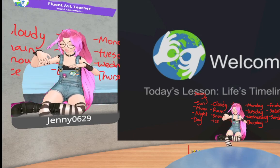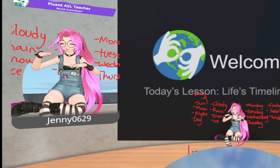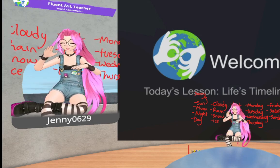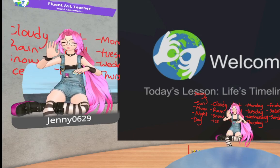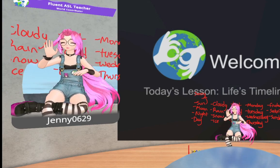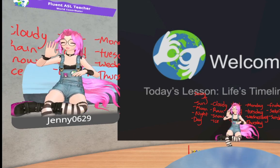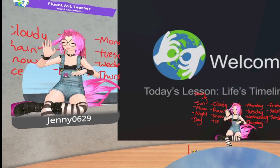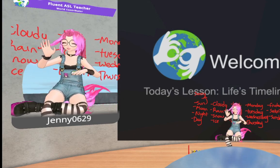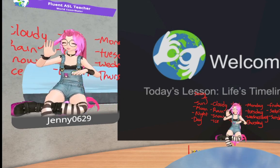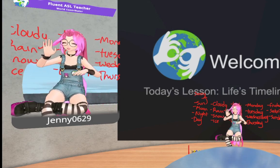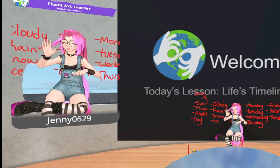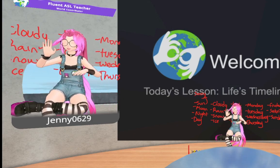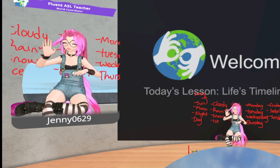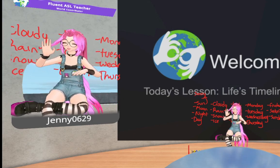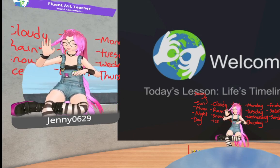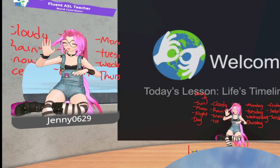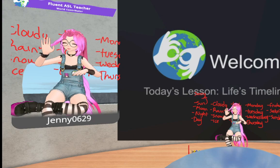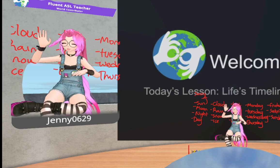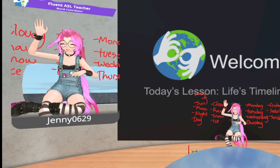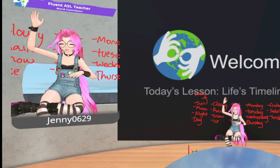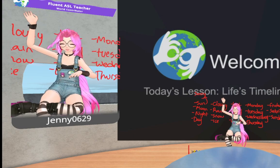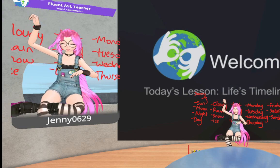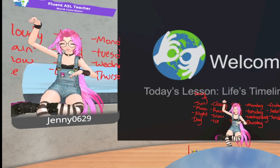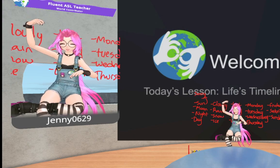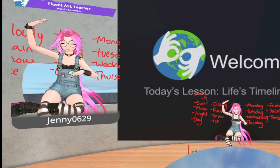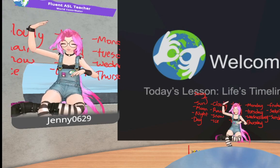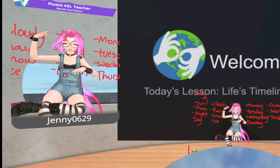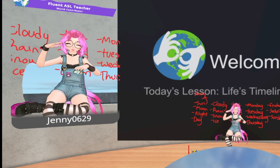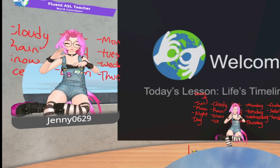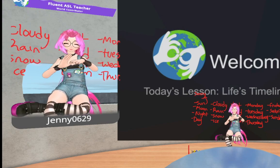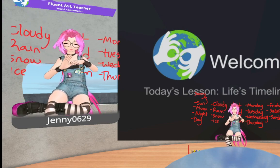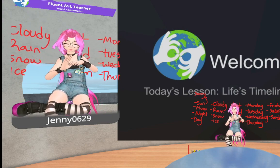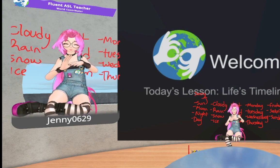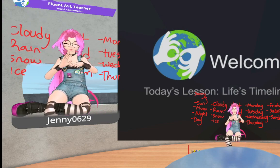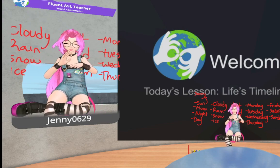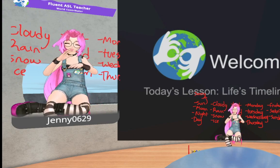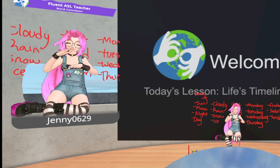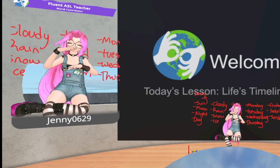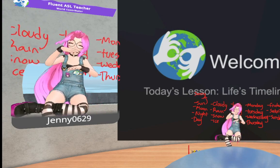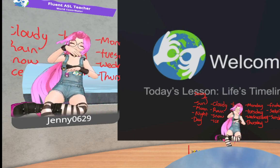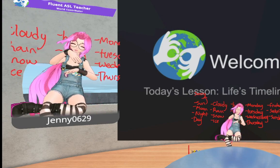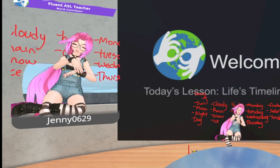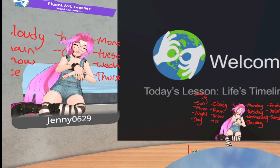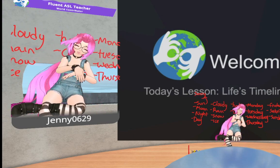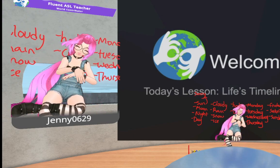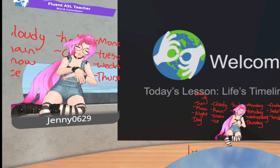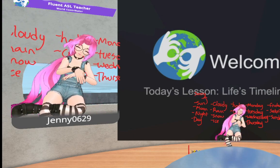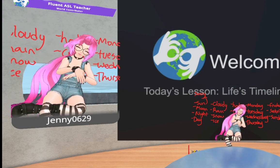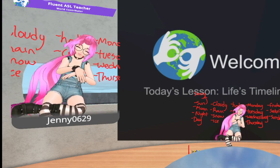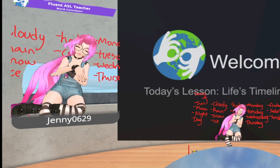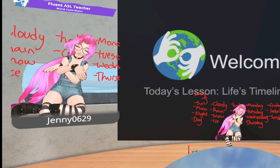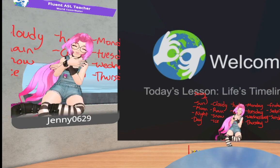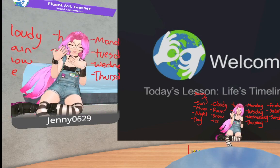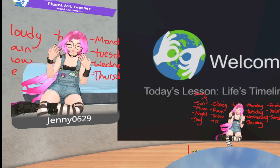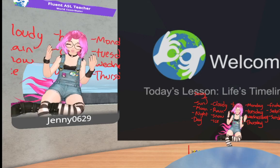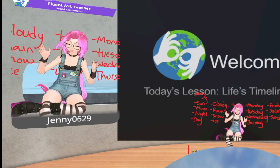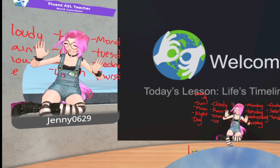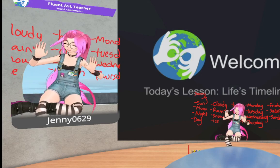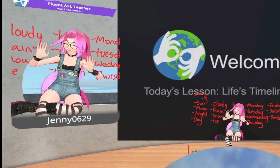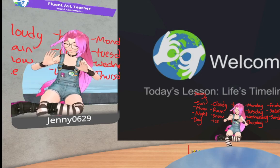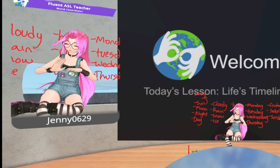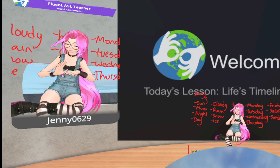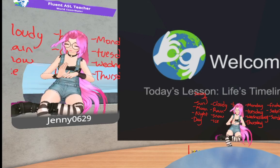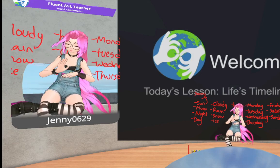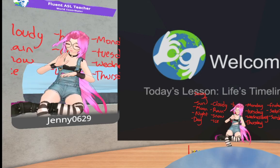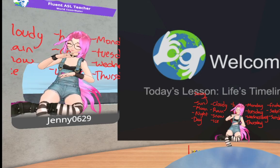to be like a hill. And then you're going to have your other hand, which is representing the sun, going over the hill because the day is all